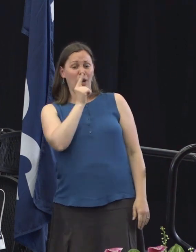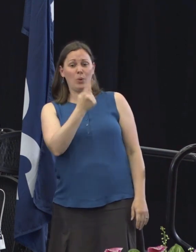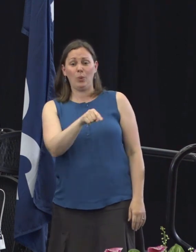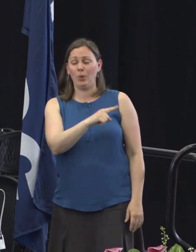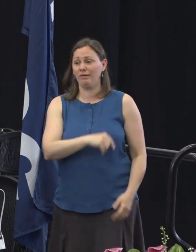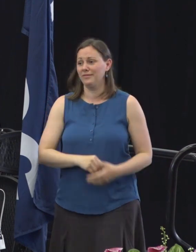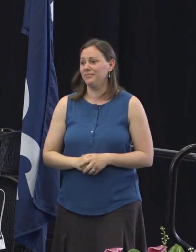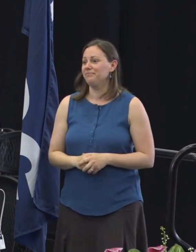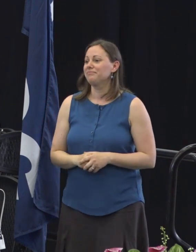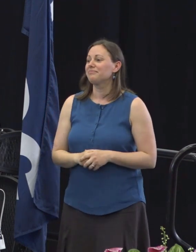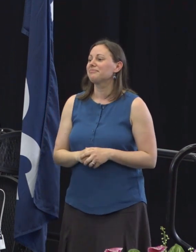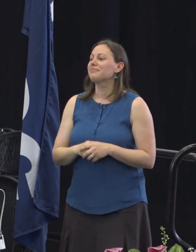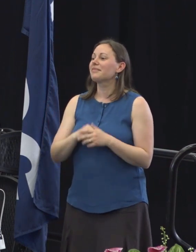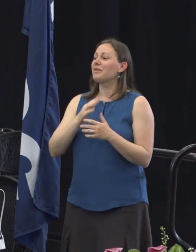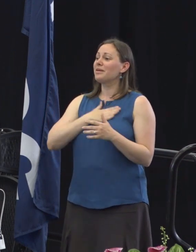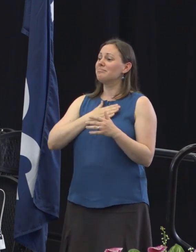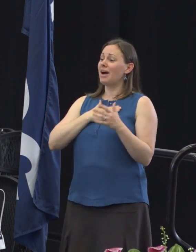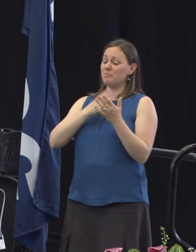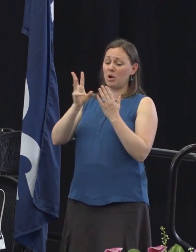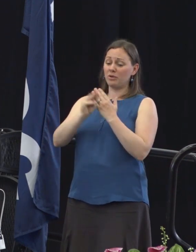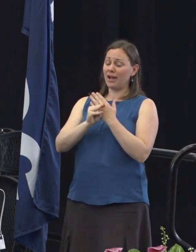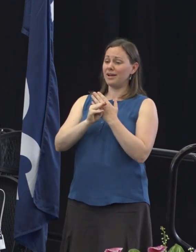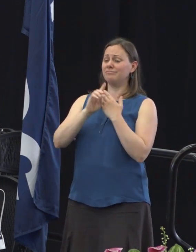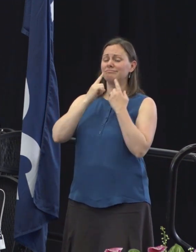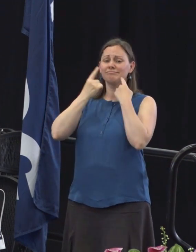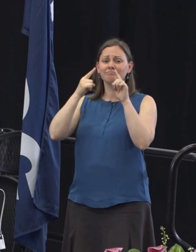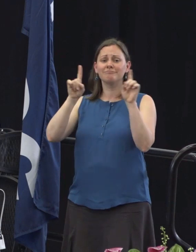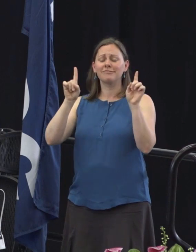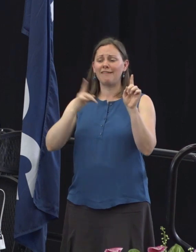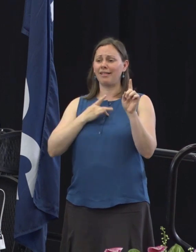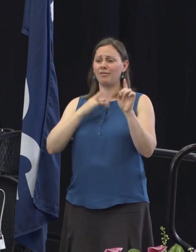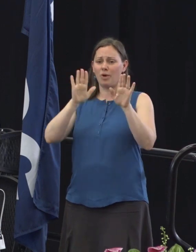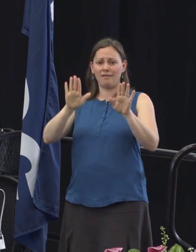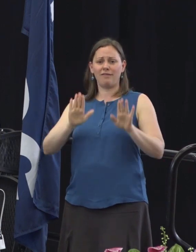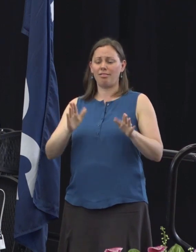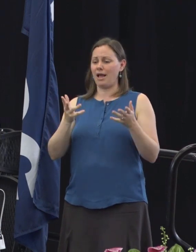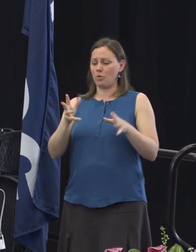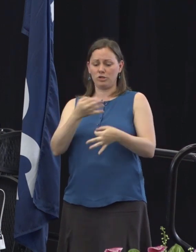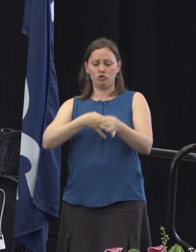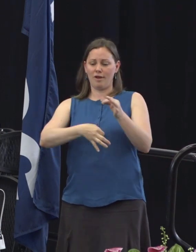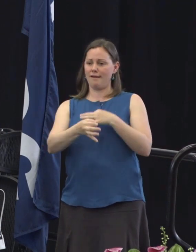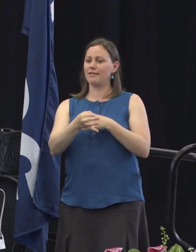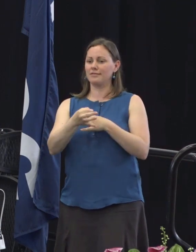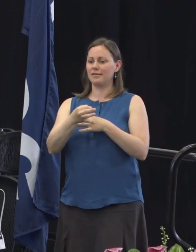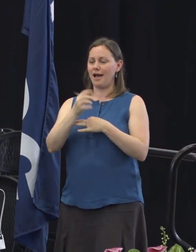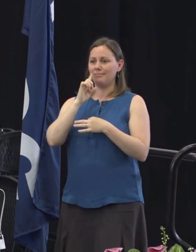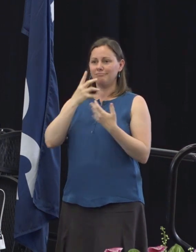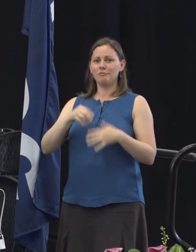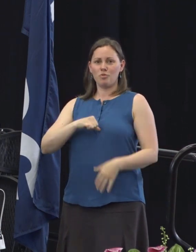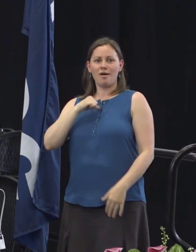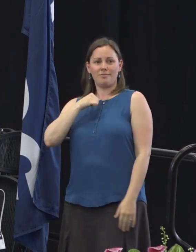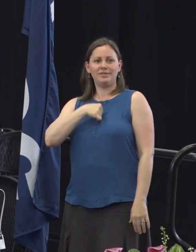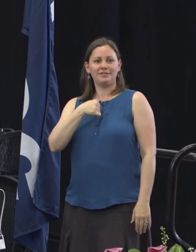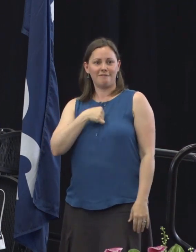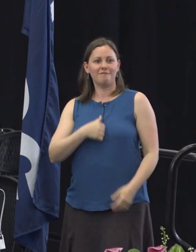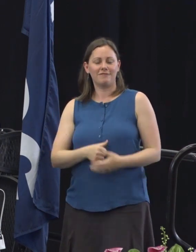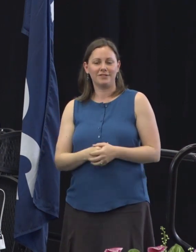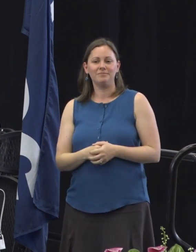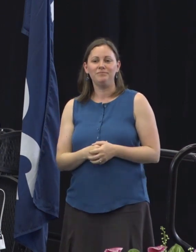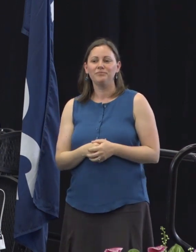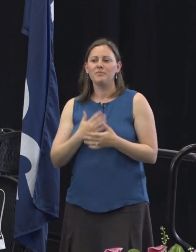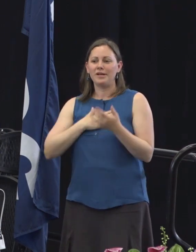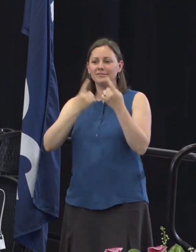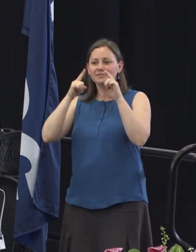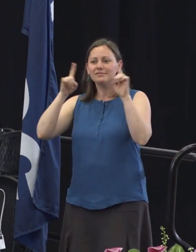for anything in the world, because I've accomplished something so great that I couldn't be more proud of myself. We all have